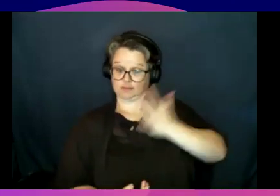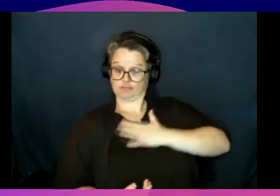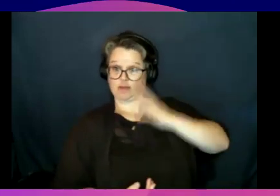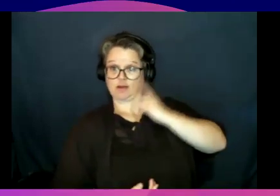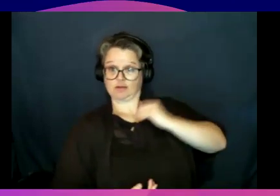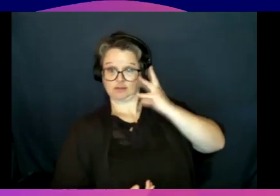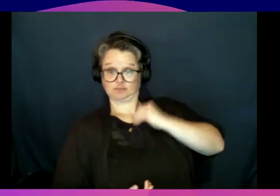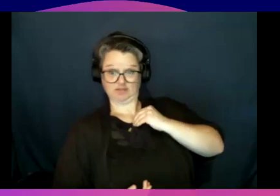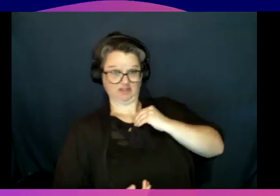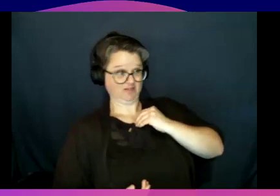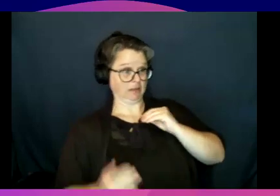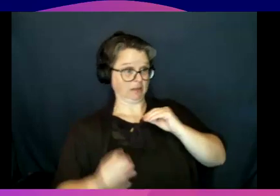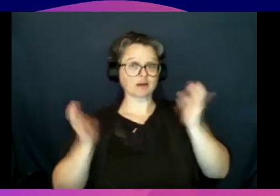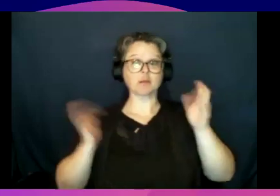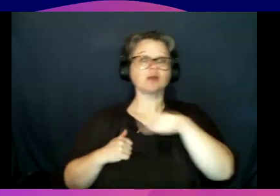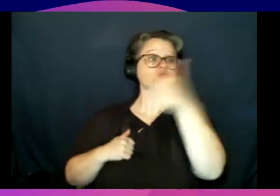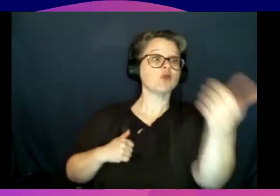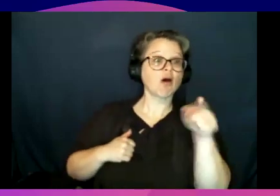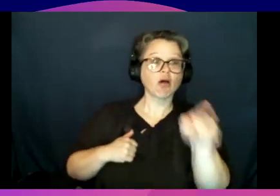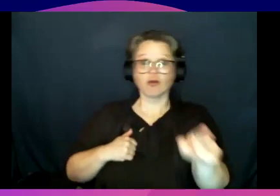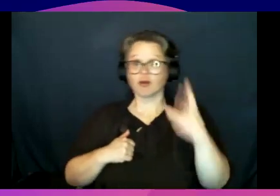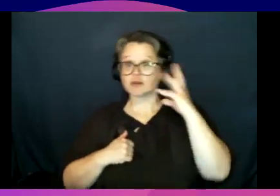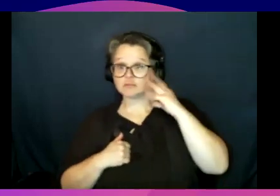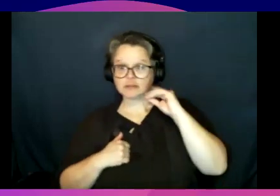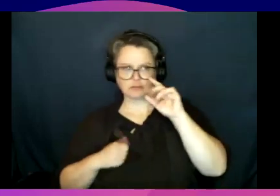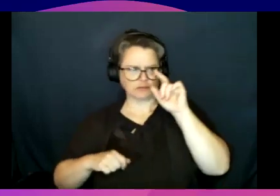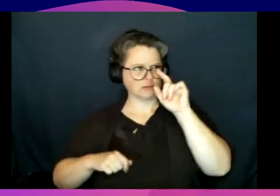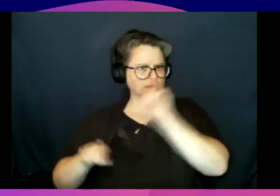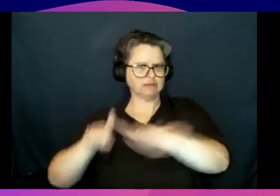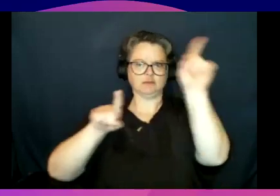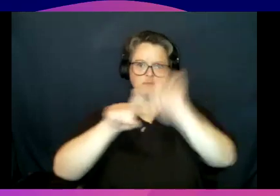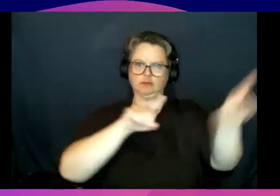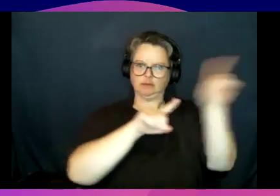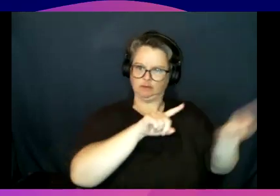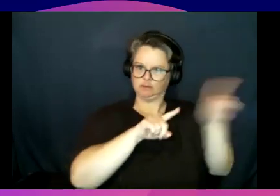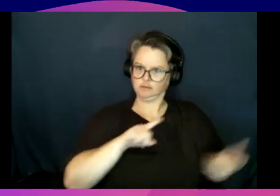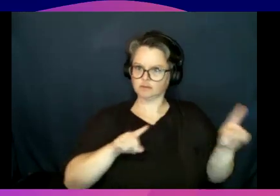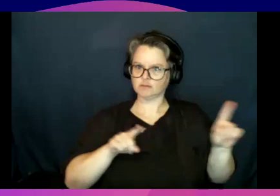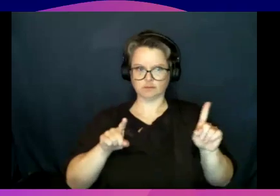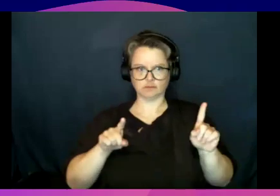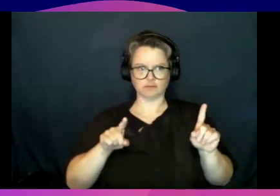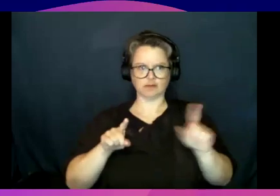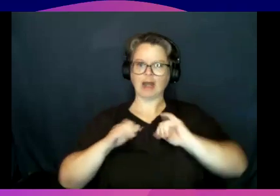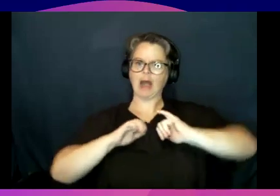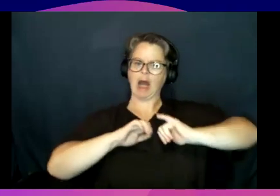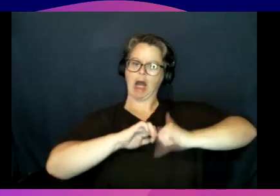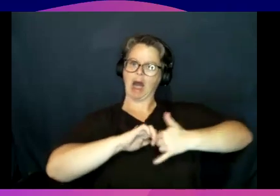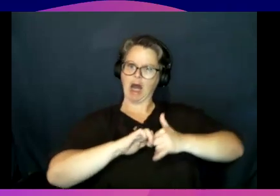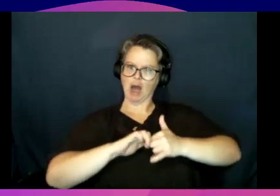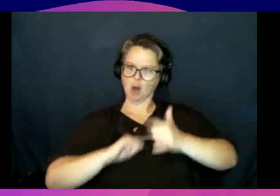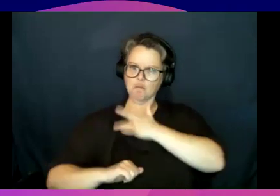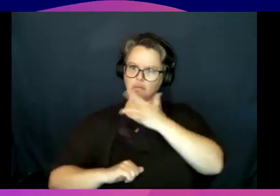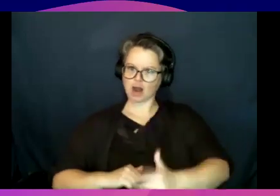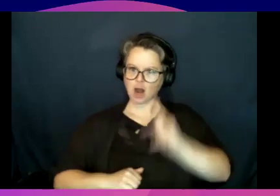supports outside of the workplace. And so how important that is to understand throughout the organization. A commitment